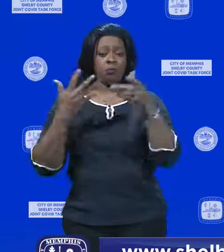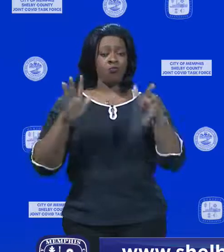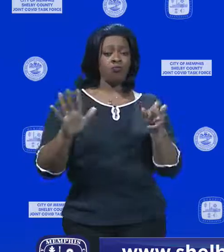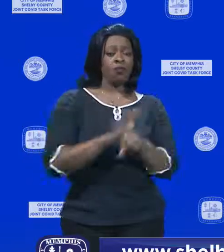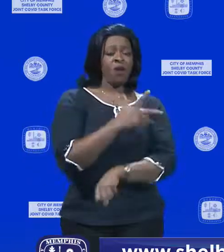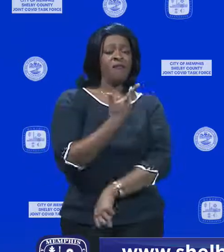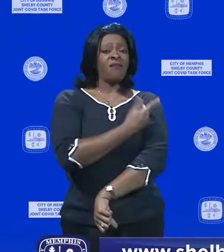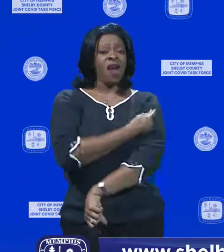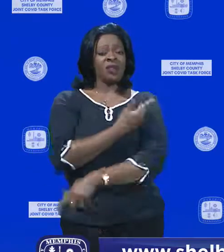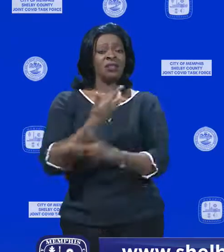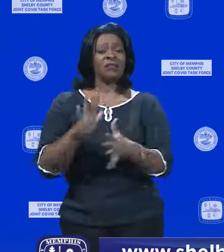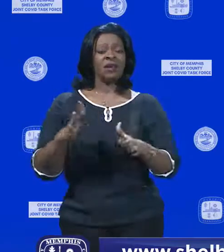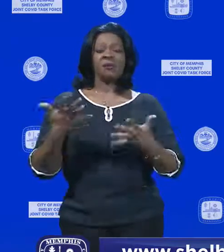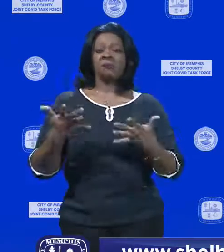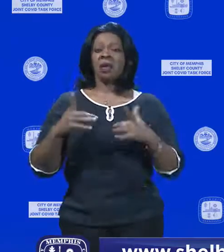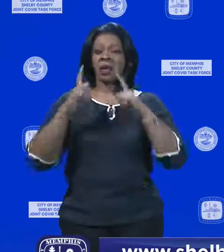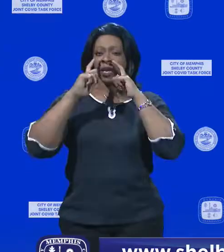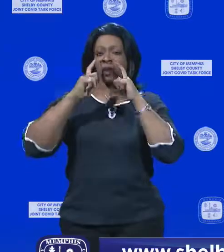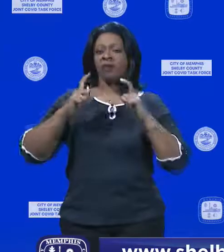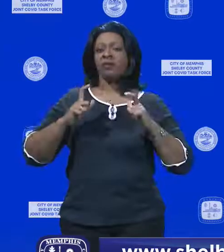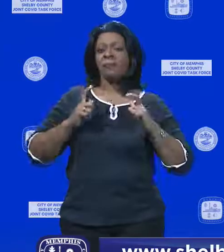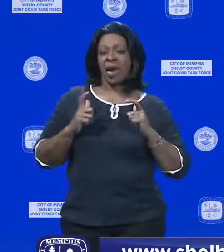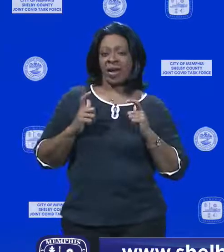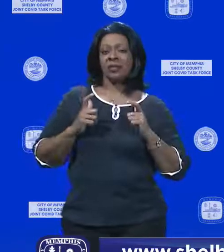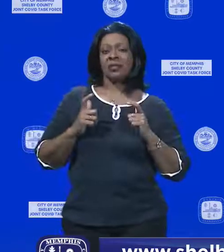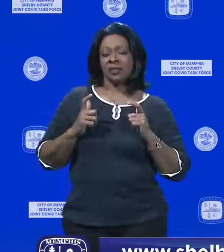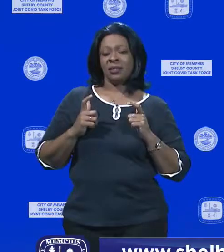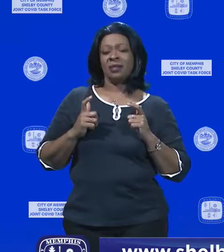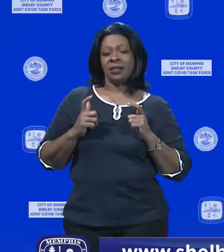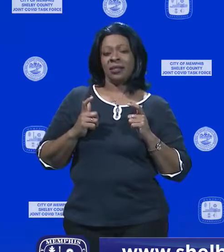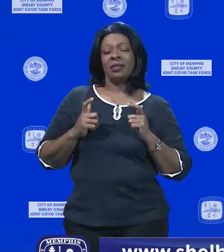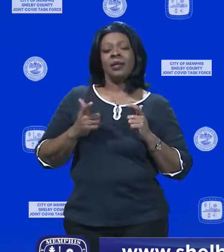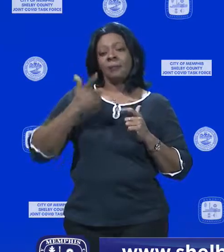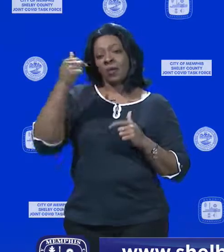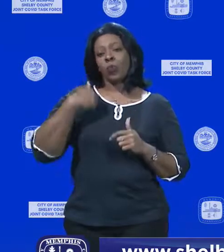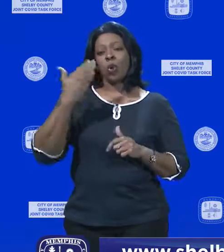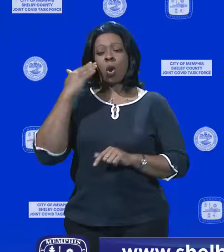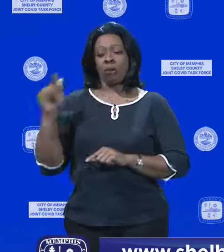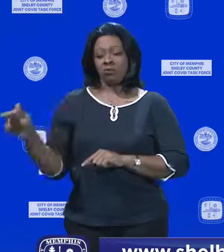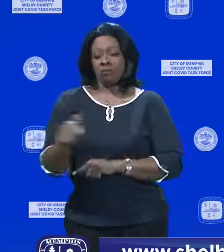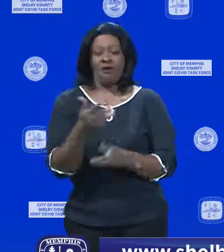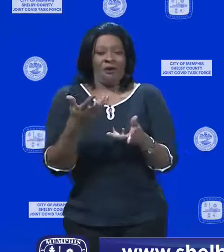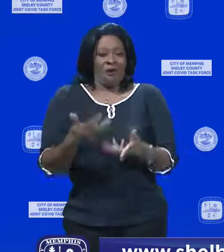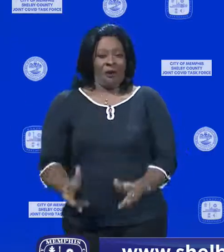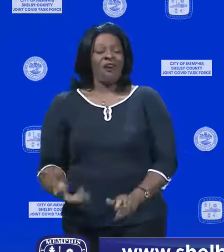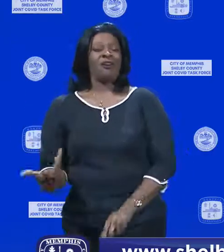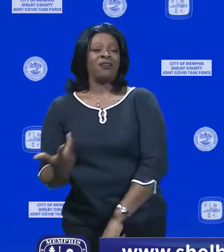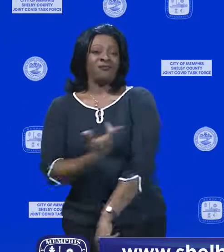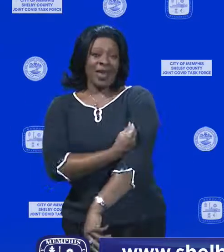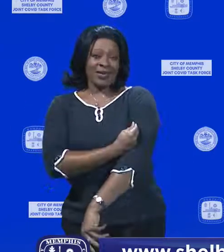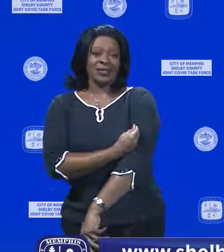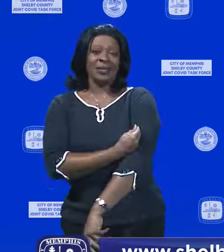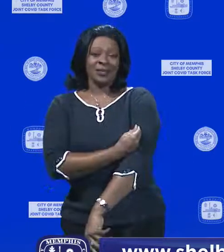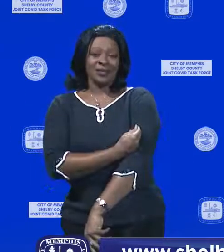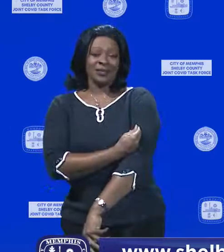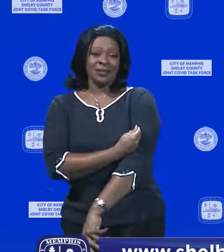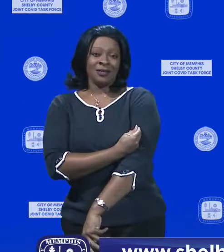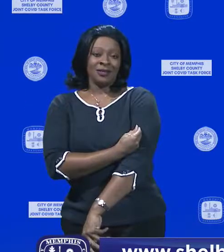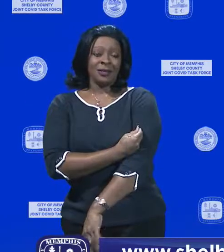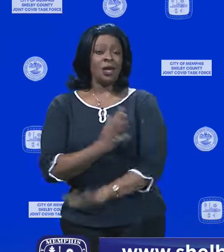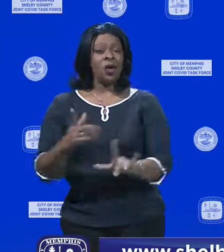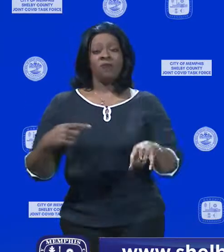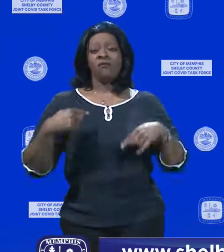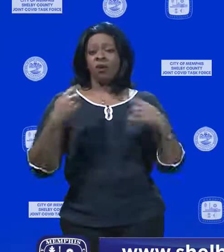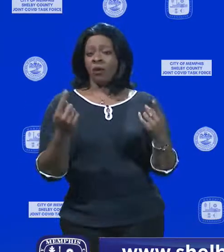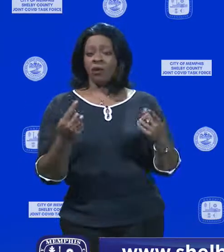vaccinated. Then we might take off the masks, but it's because we know that everybody in the room is vaccinated. As far